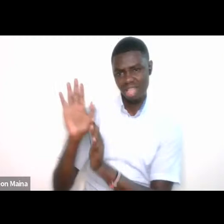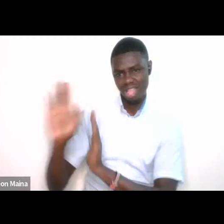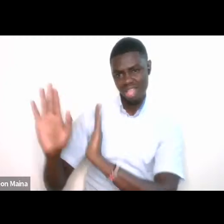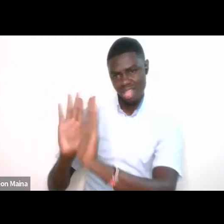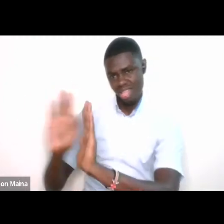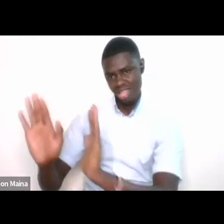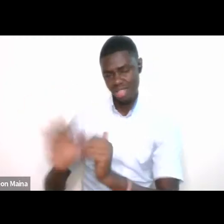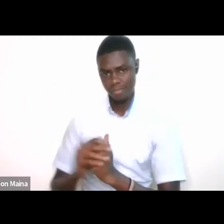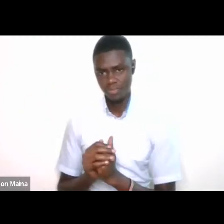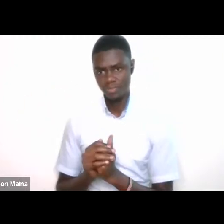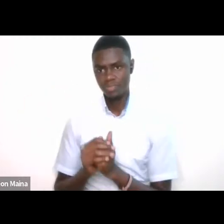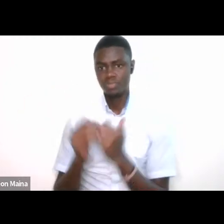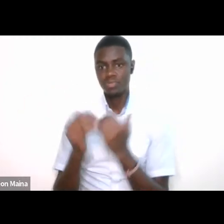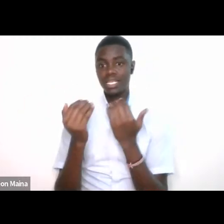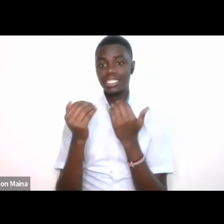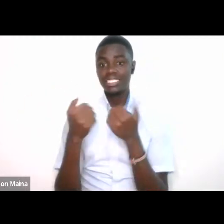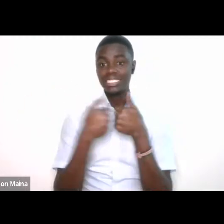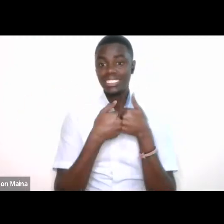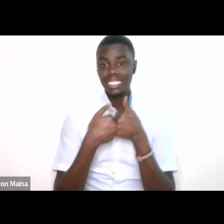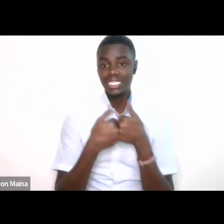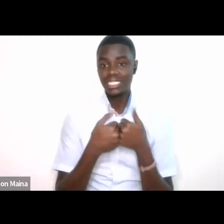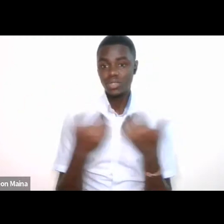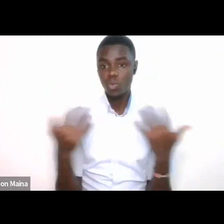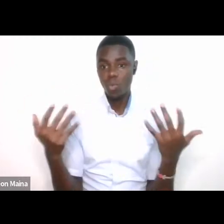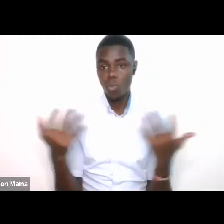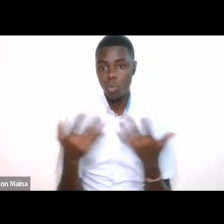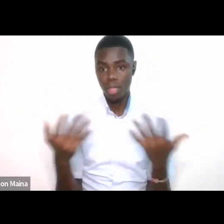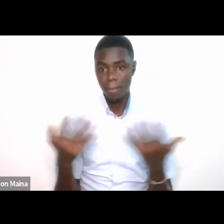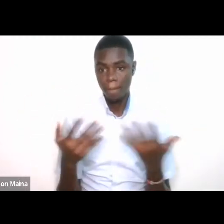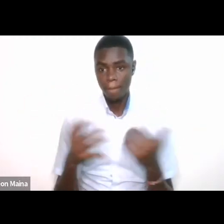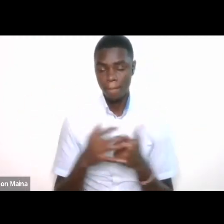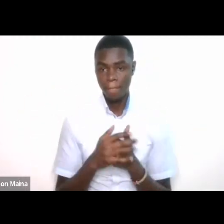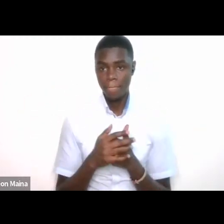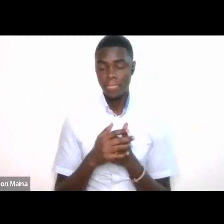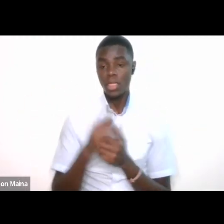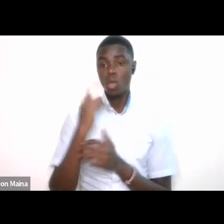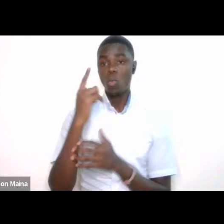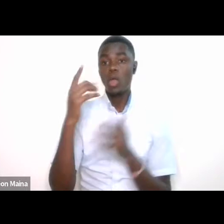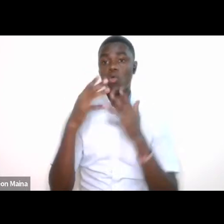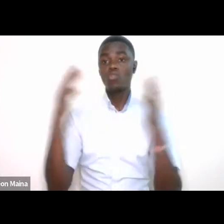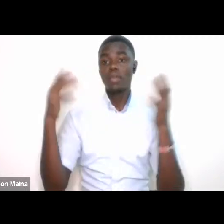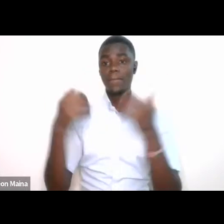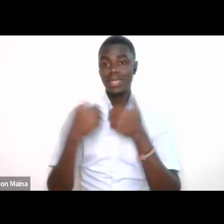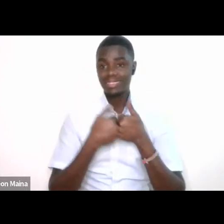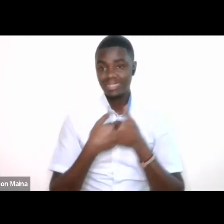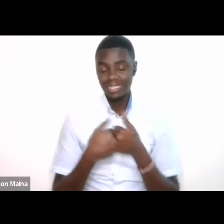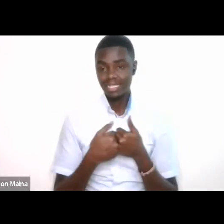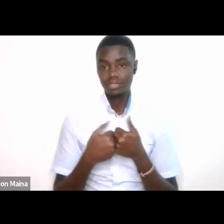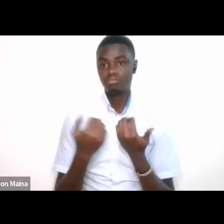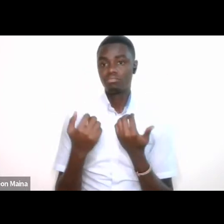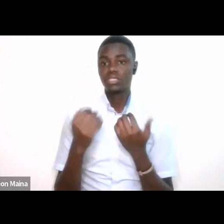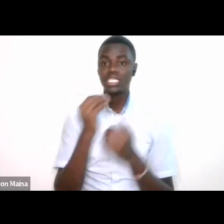the challenge is, one of the biggest challenges is domestic violence.